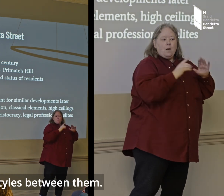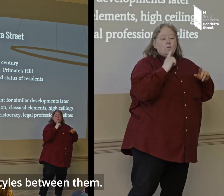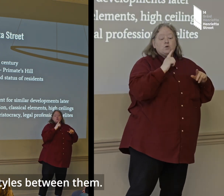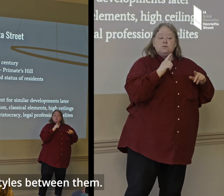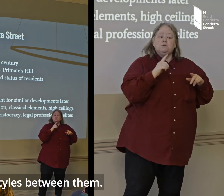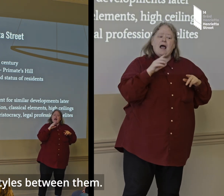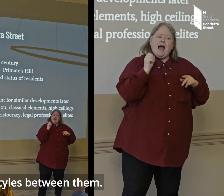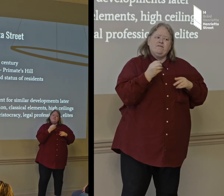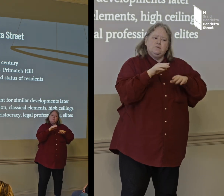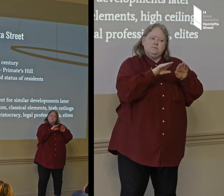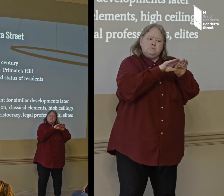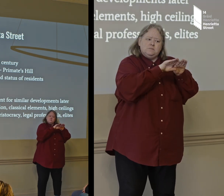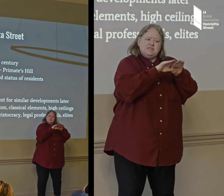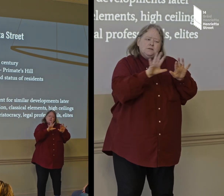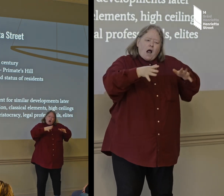and styles between them.